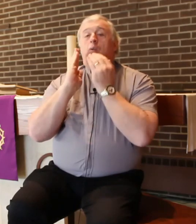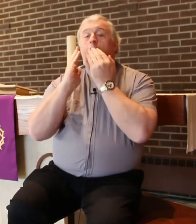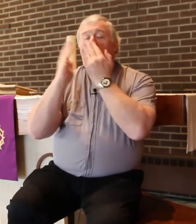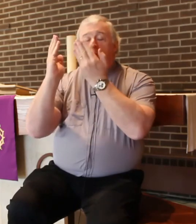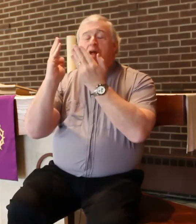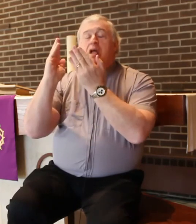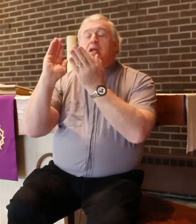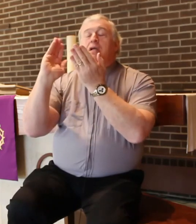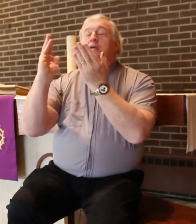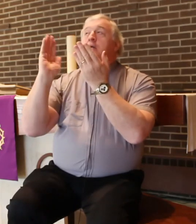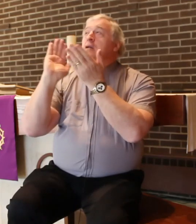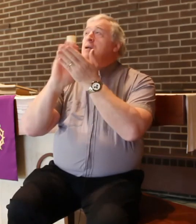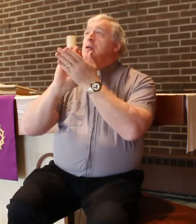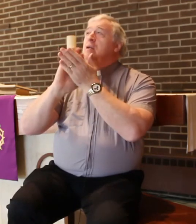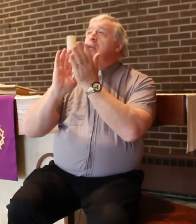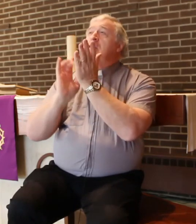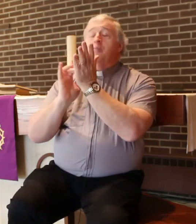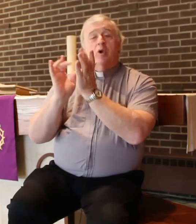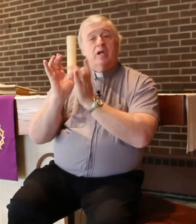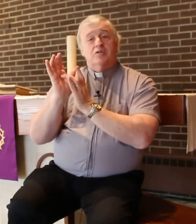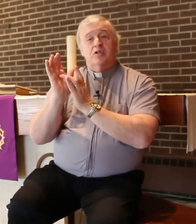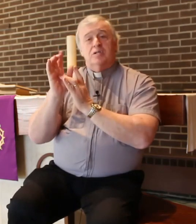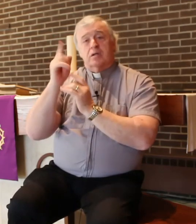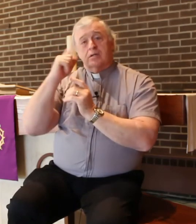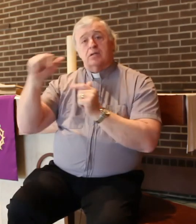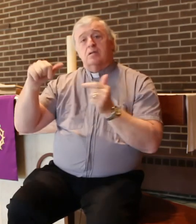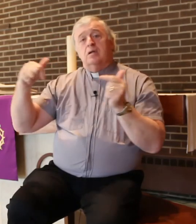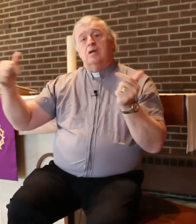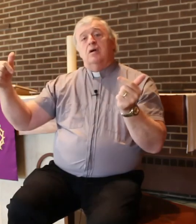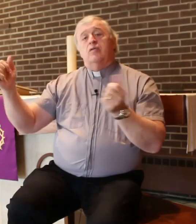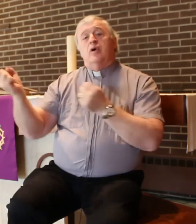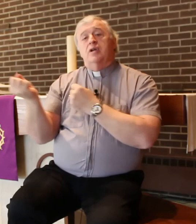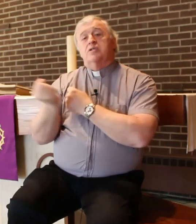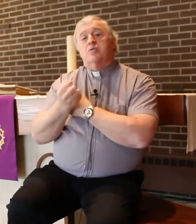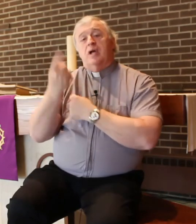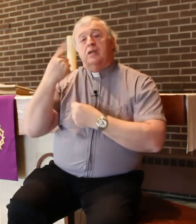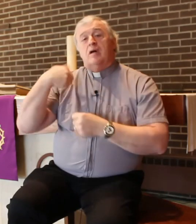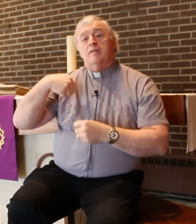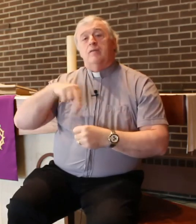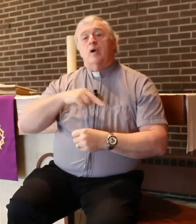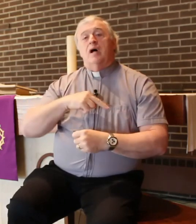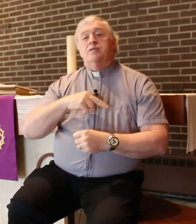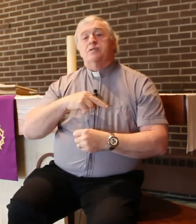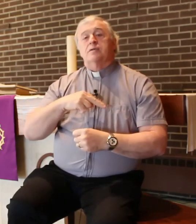We thank and praise Jesus for his great love for us.